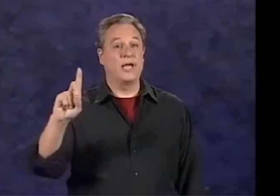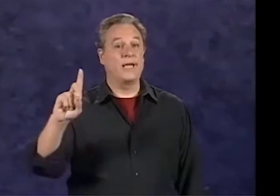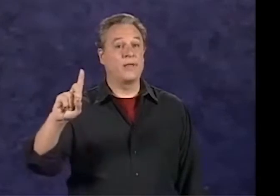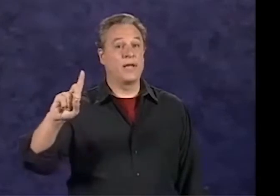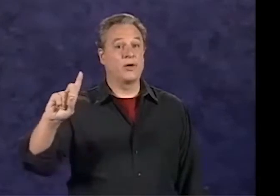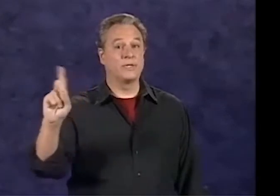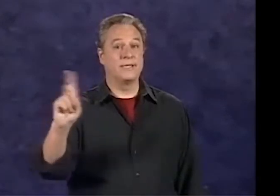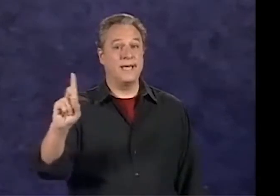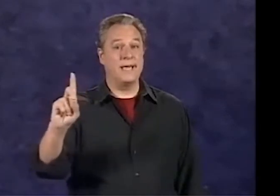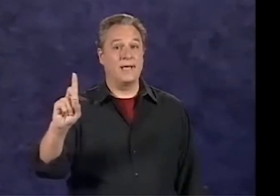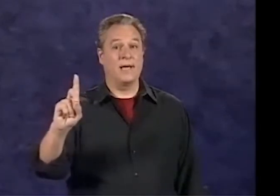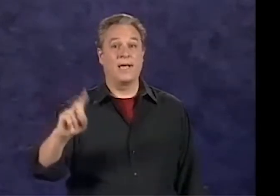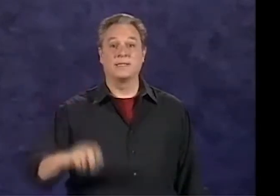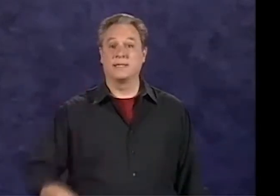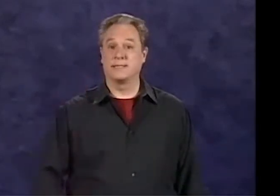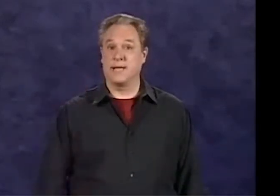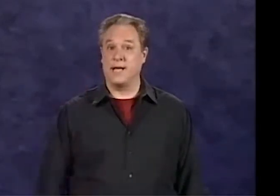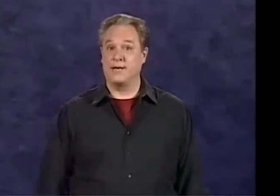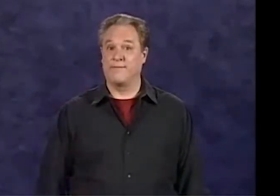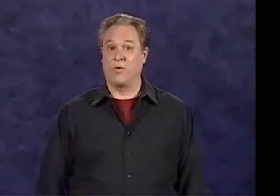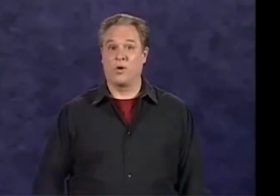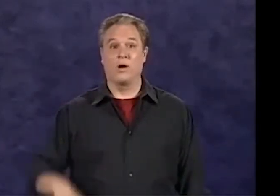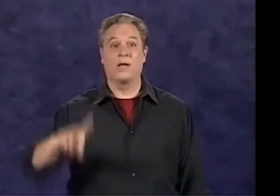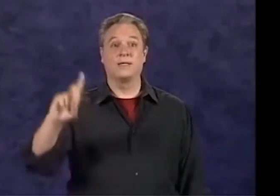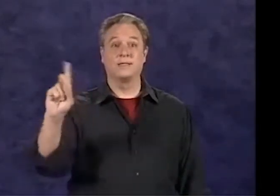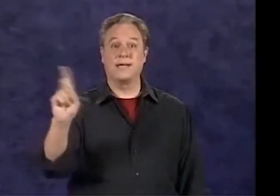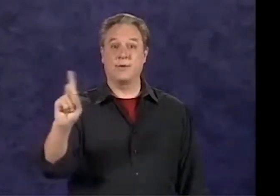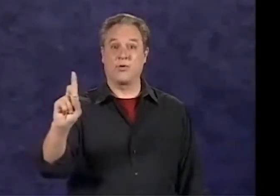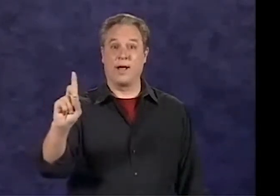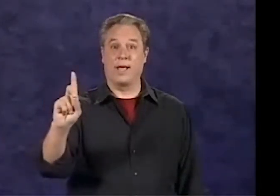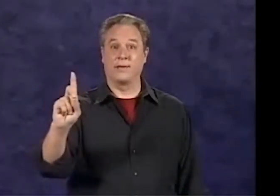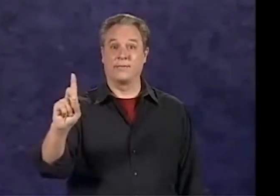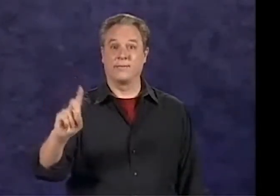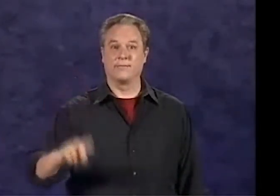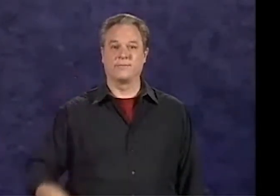Shaking the letter D is the sign for Democrat.